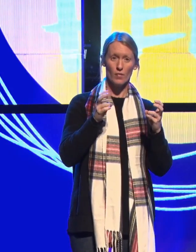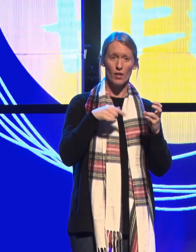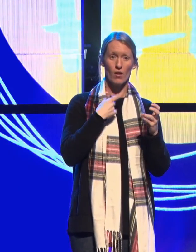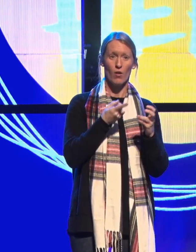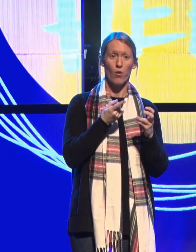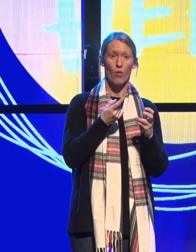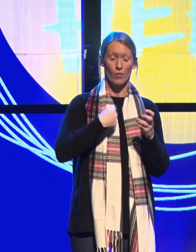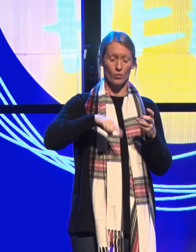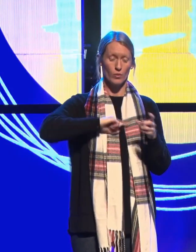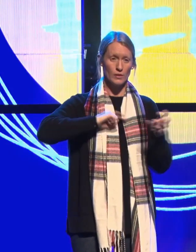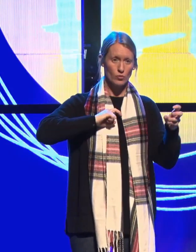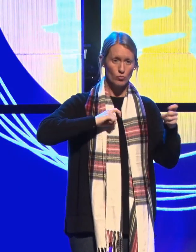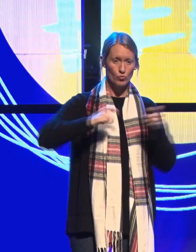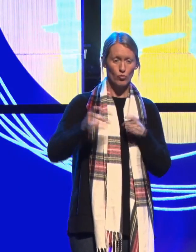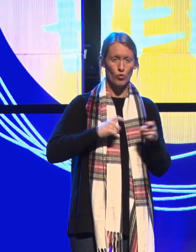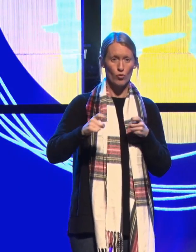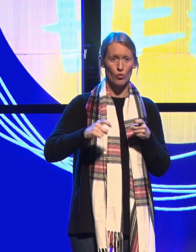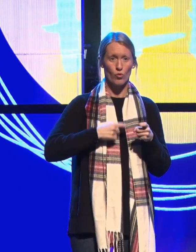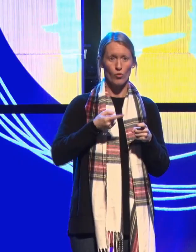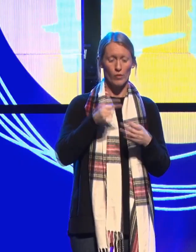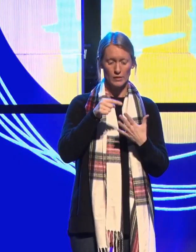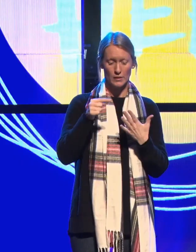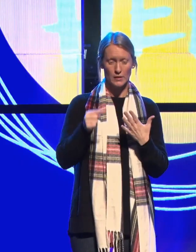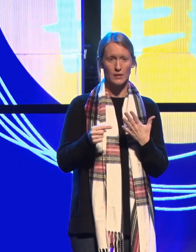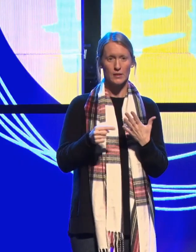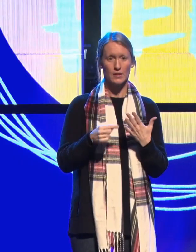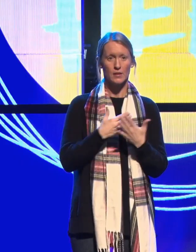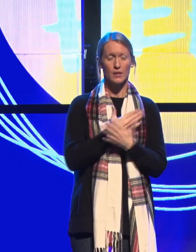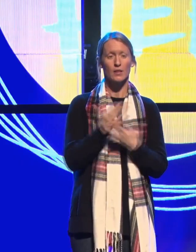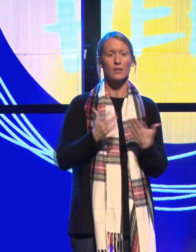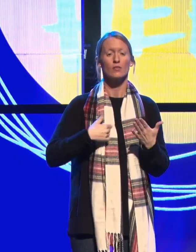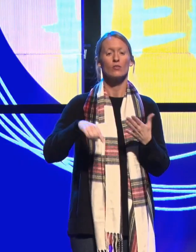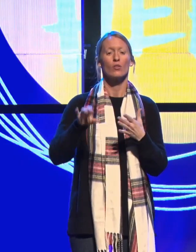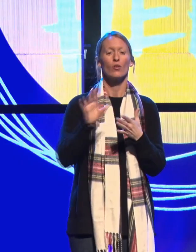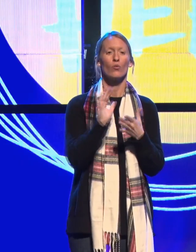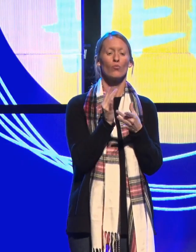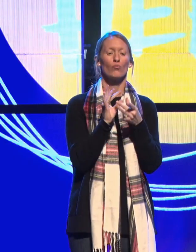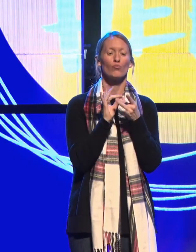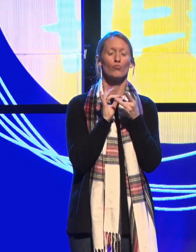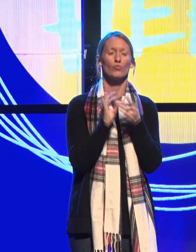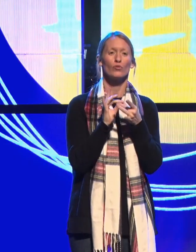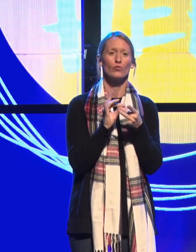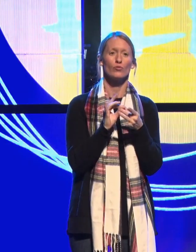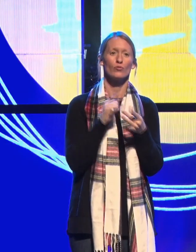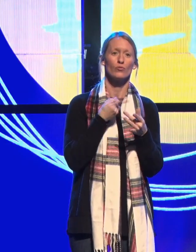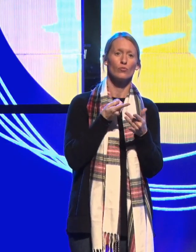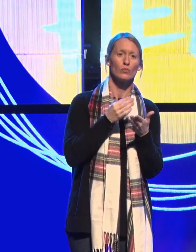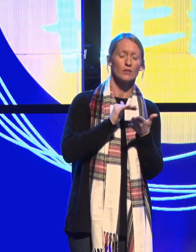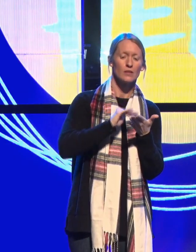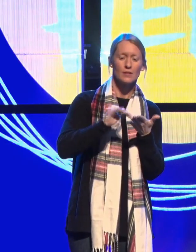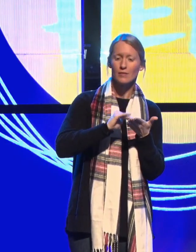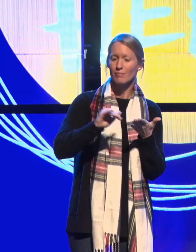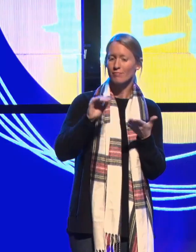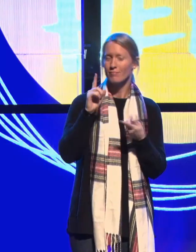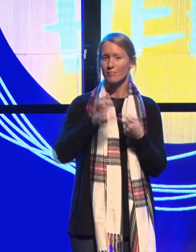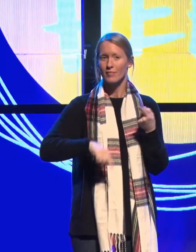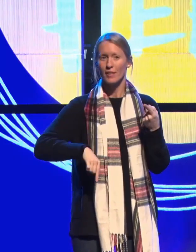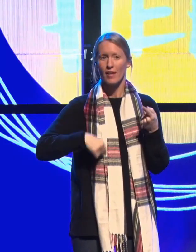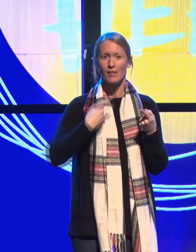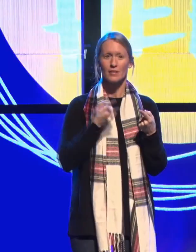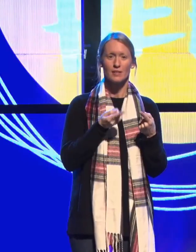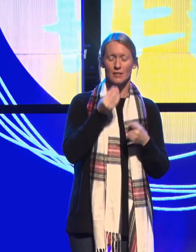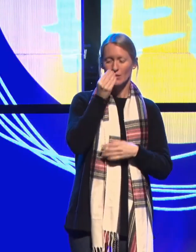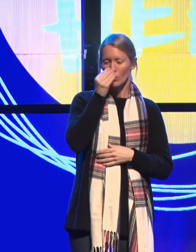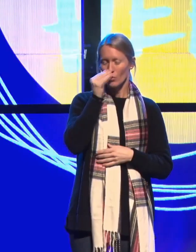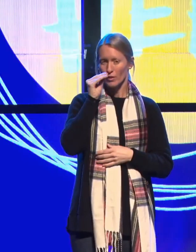in control of those things. In our relationships, we live in a space oftentimes of unforgiveness. We neglect what we have to pour into